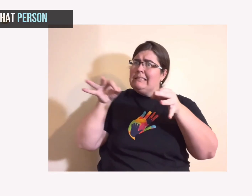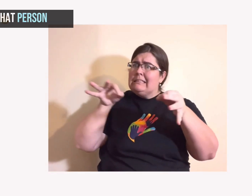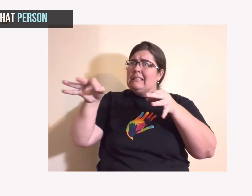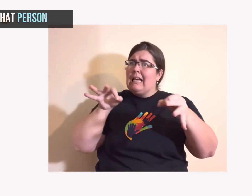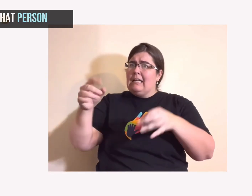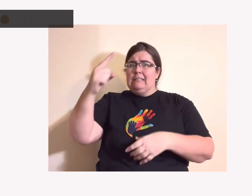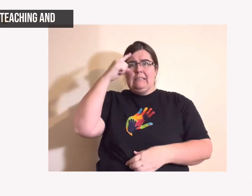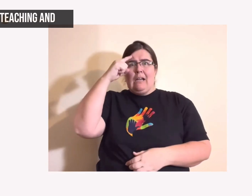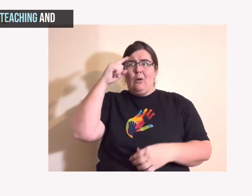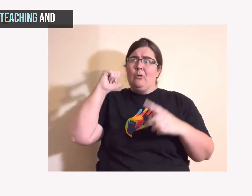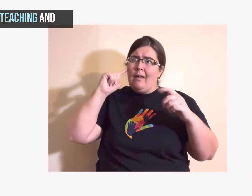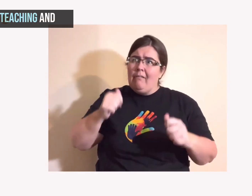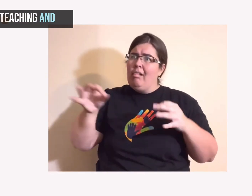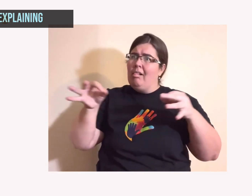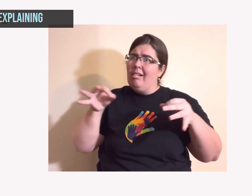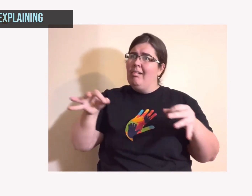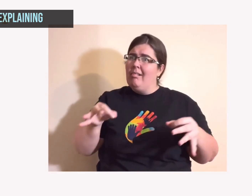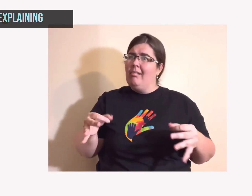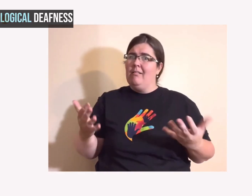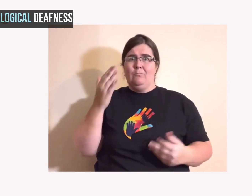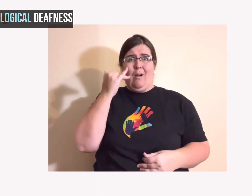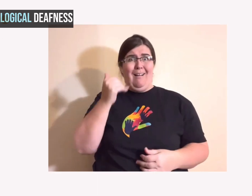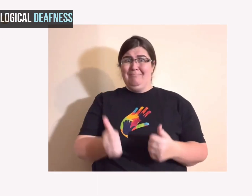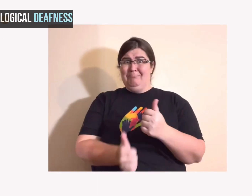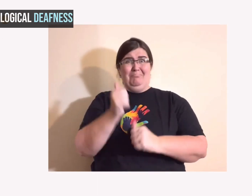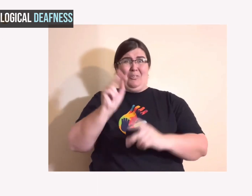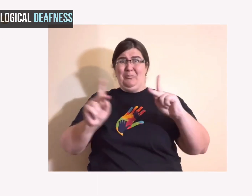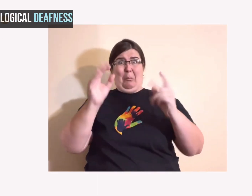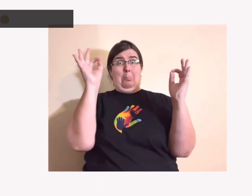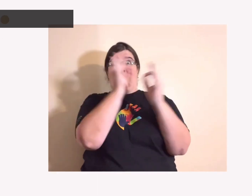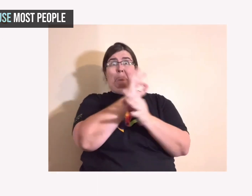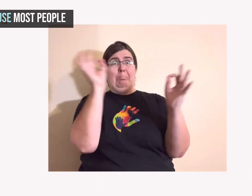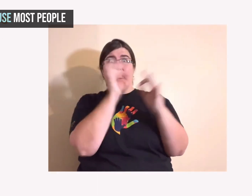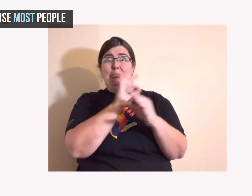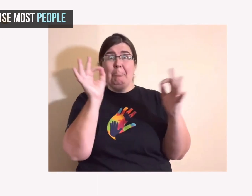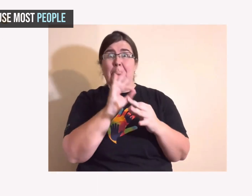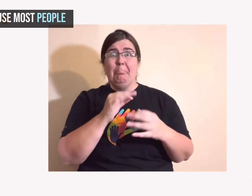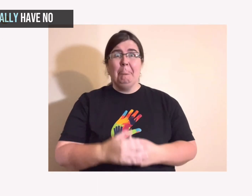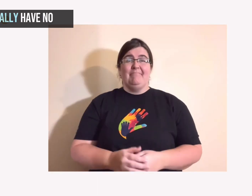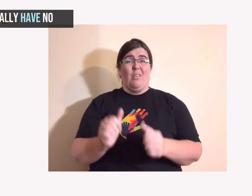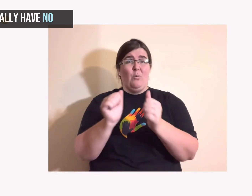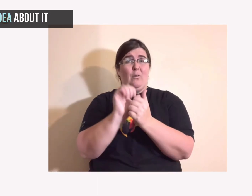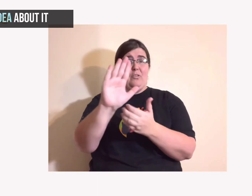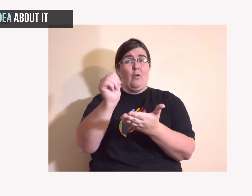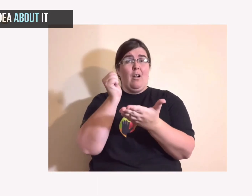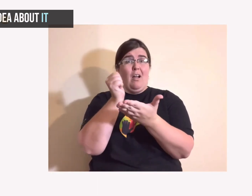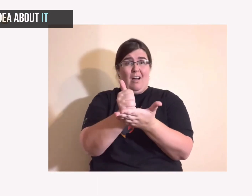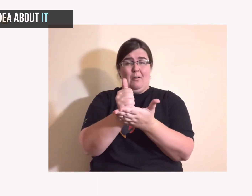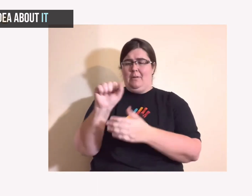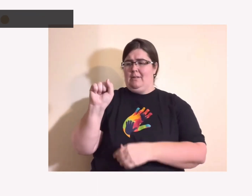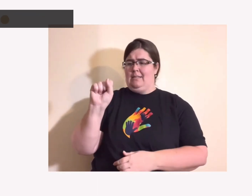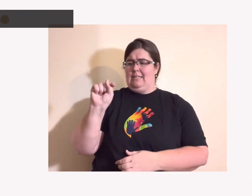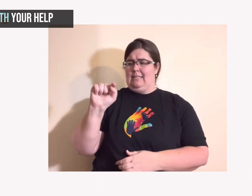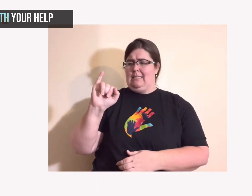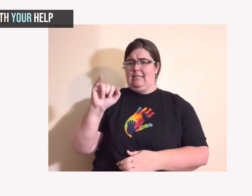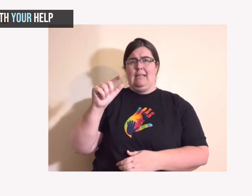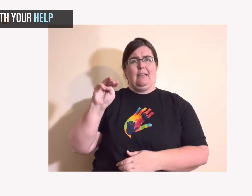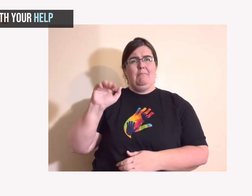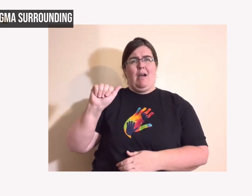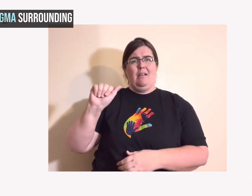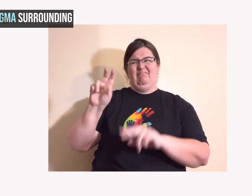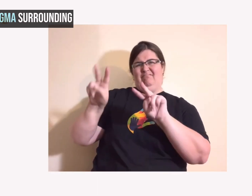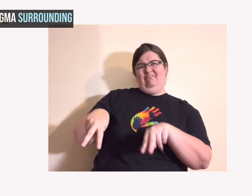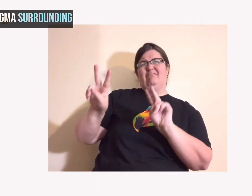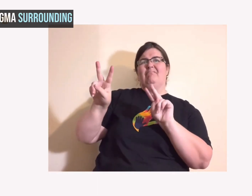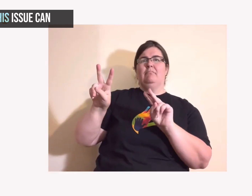that person by teaching and explaining psychological deafness, because most people really have no idea about it. With your help,